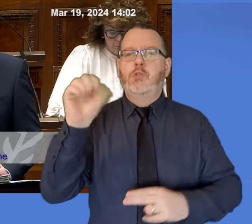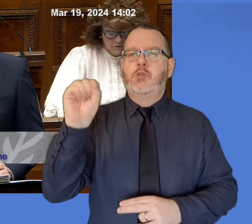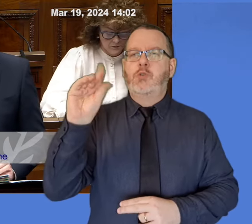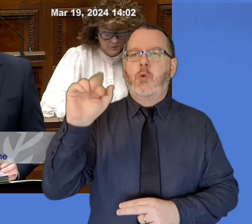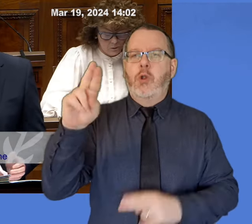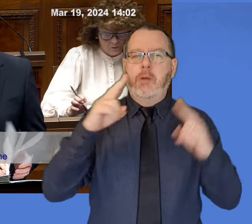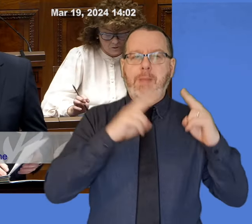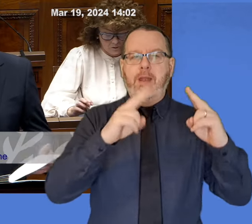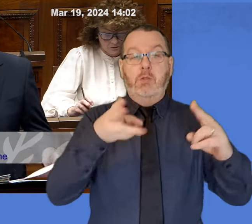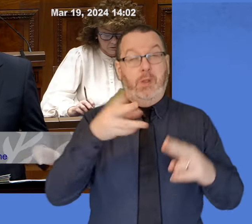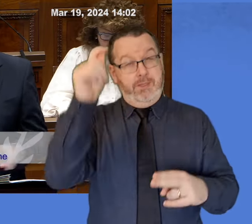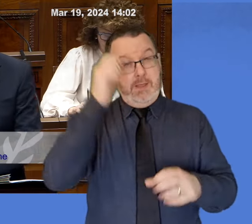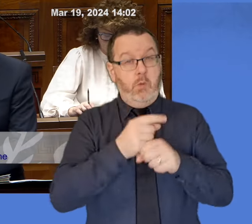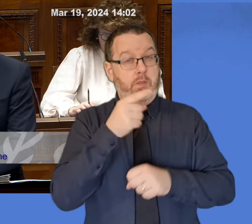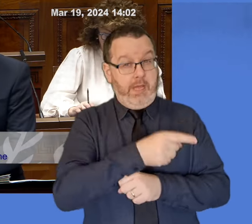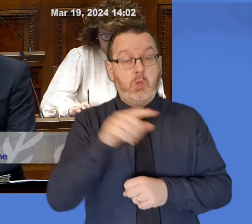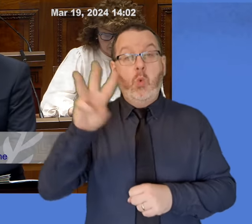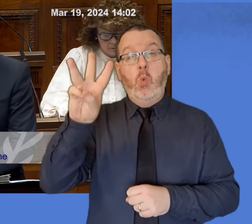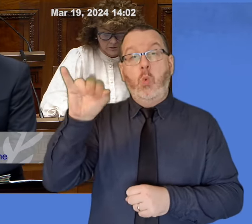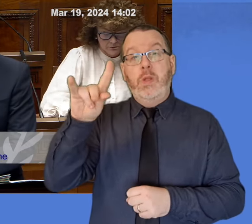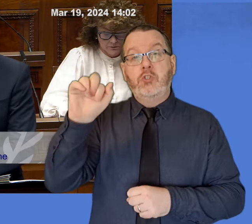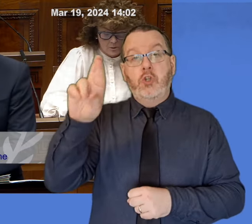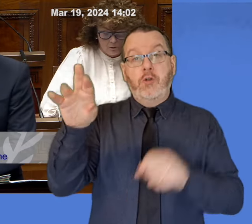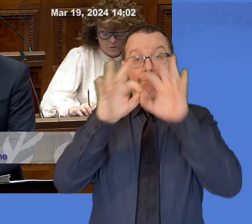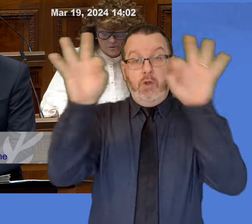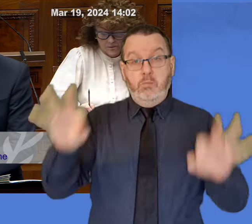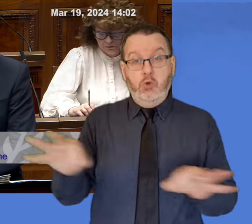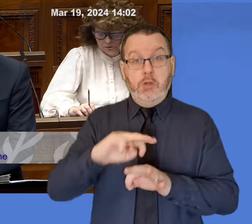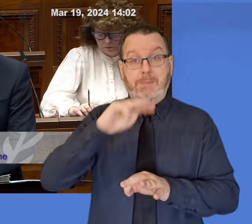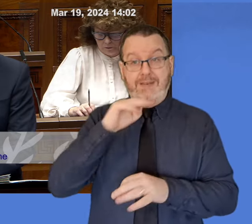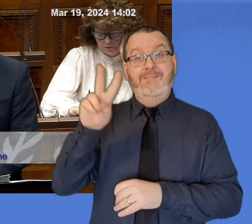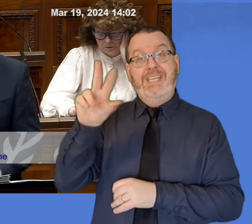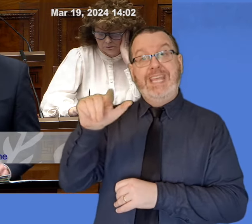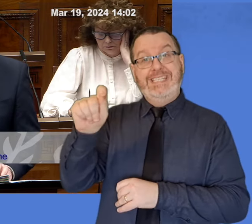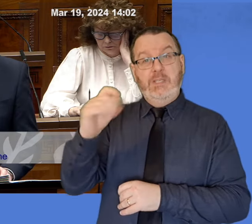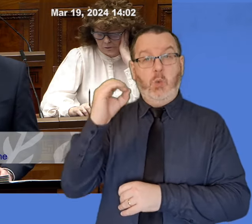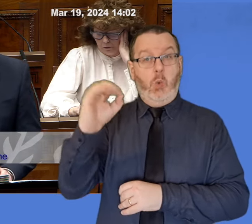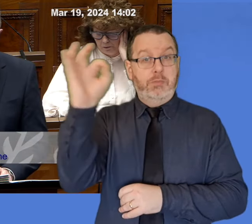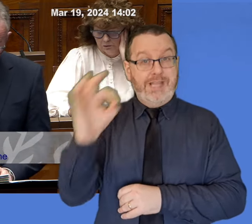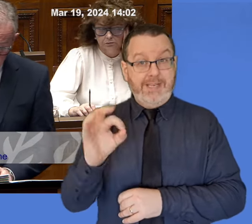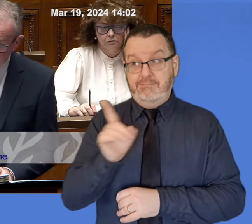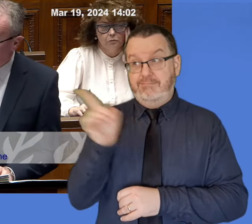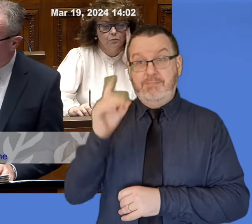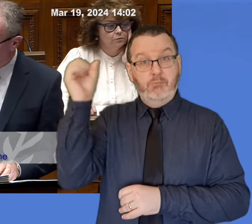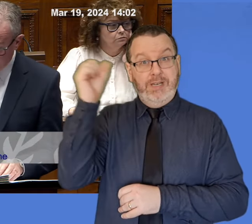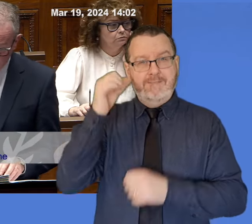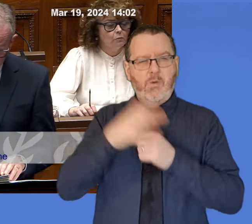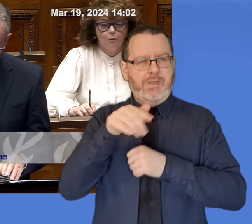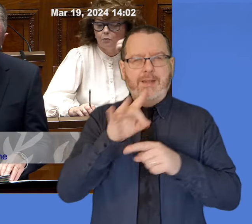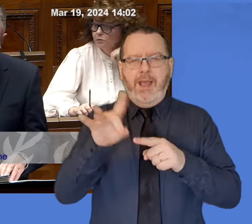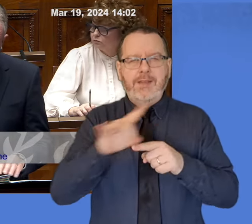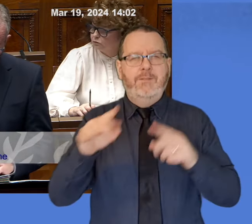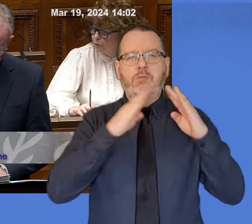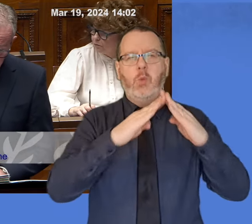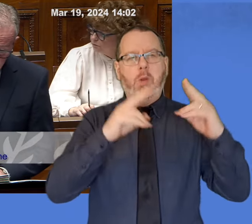zero ambitions. The Windsor framework enables the extension of the VAT relief for energy-saving materials previously available in Britain only to the